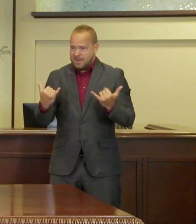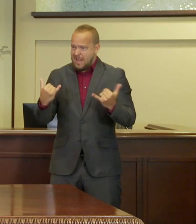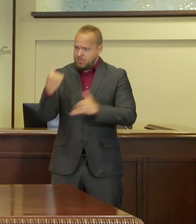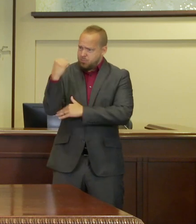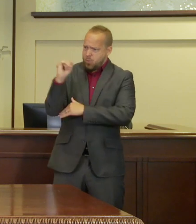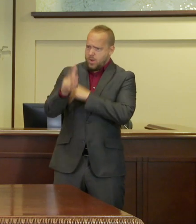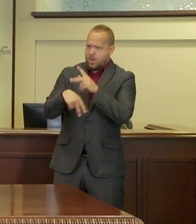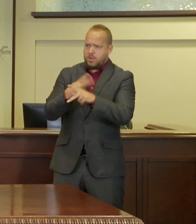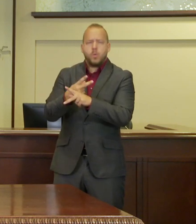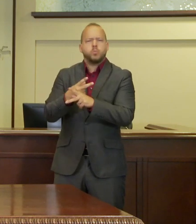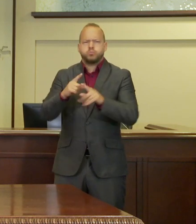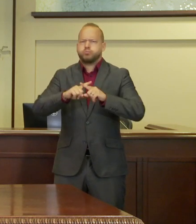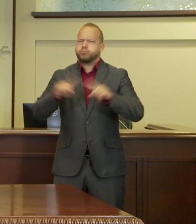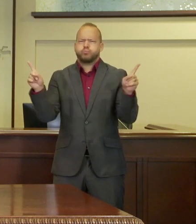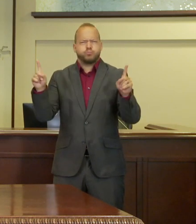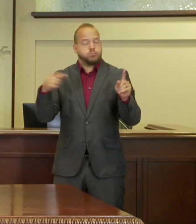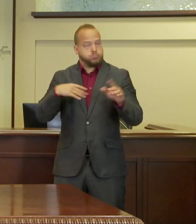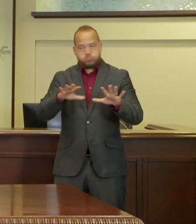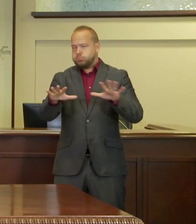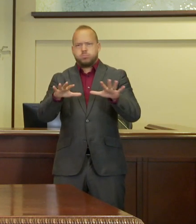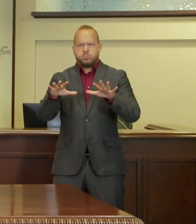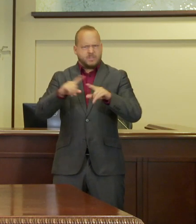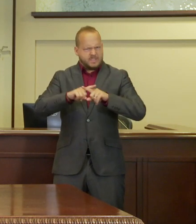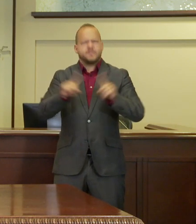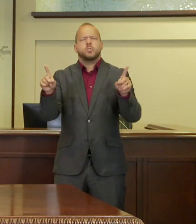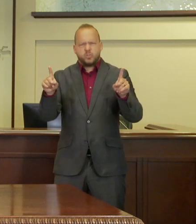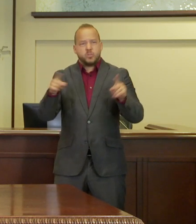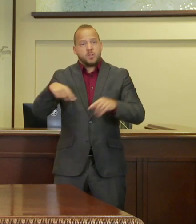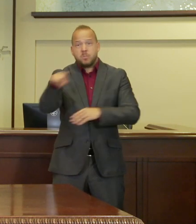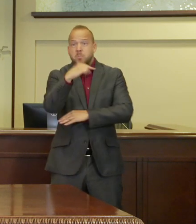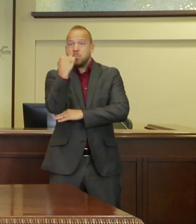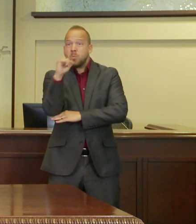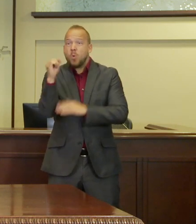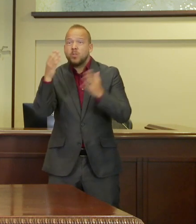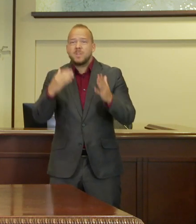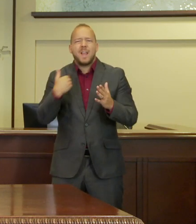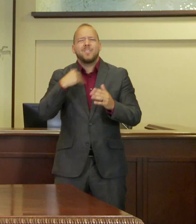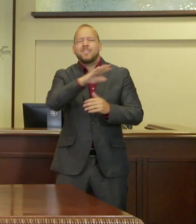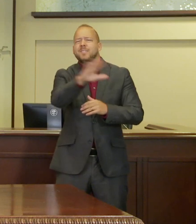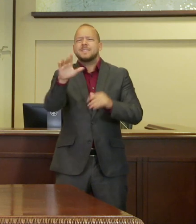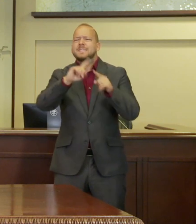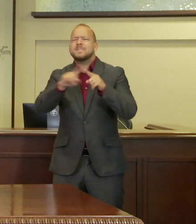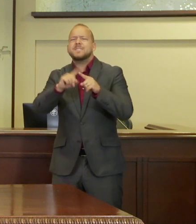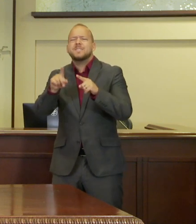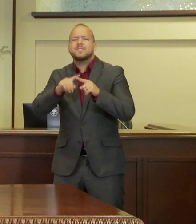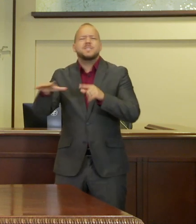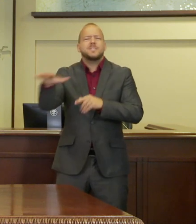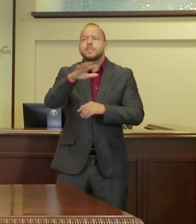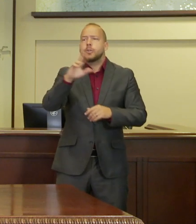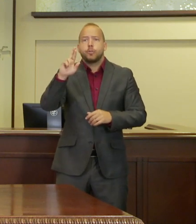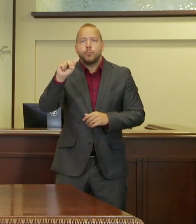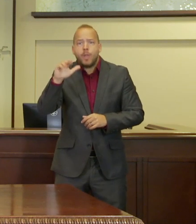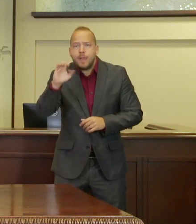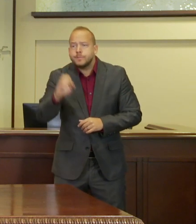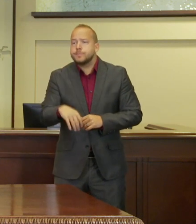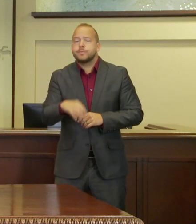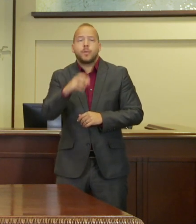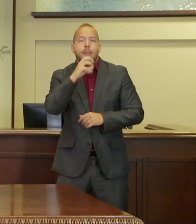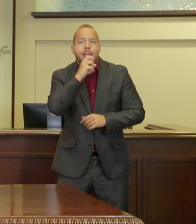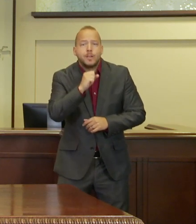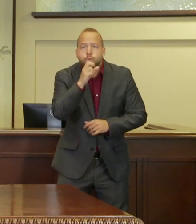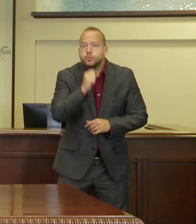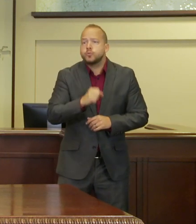First of all, protesters span all demographics in this community: race, age, gender,